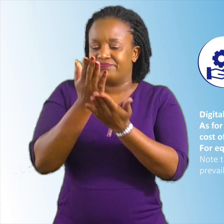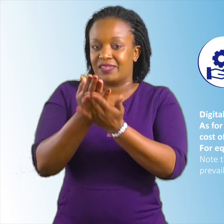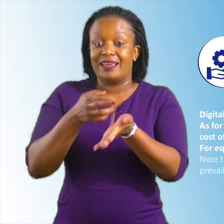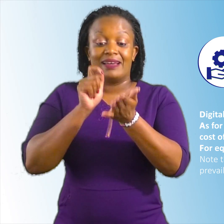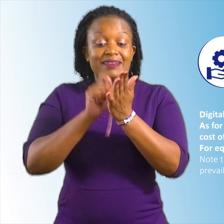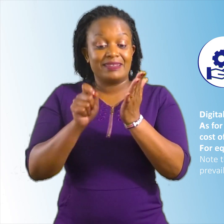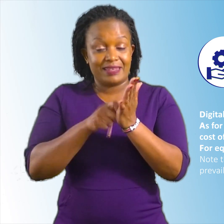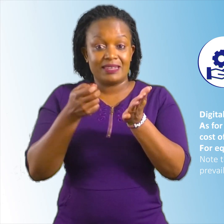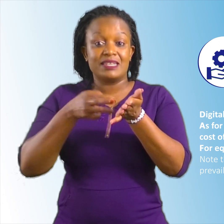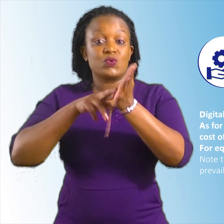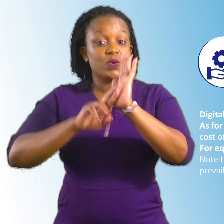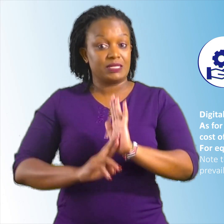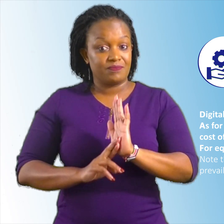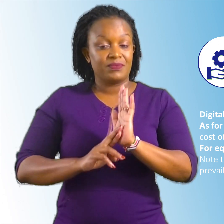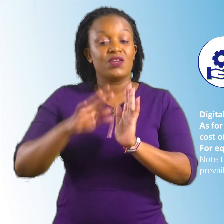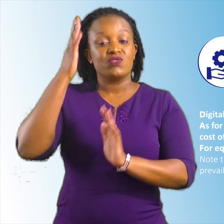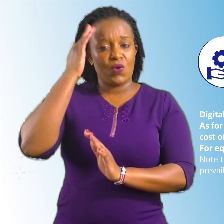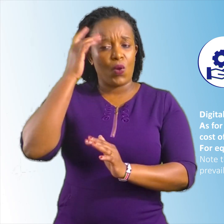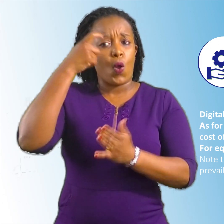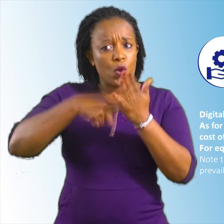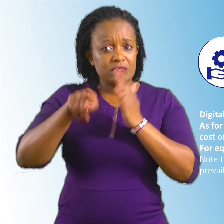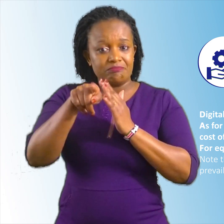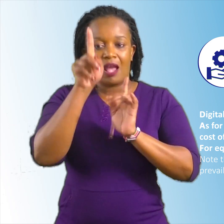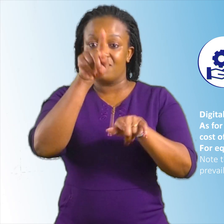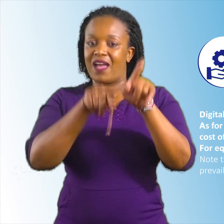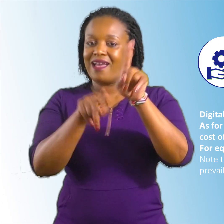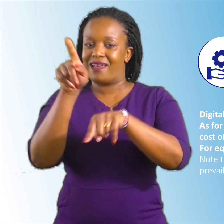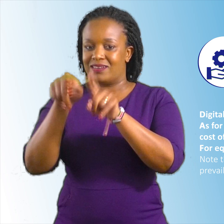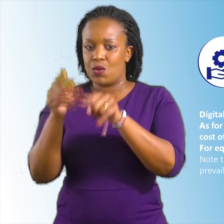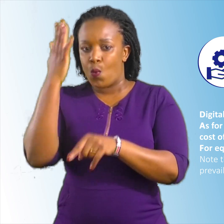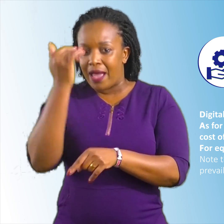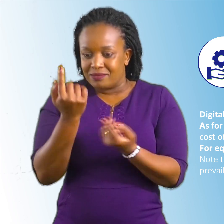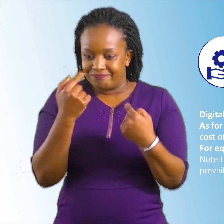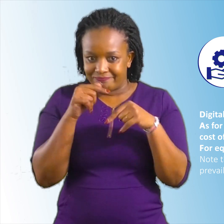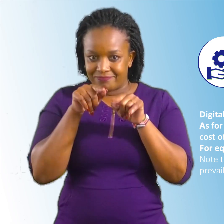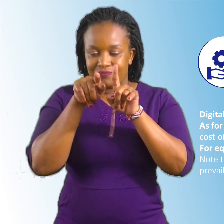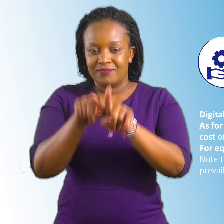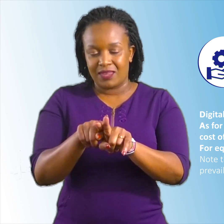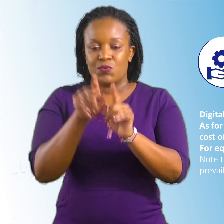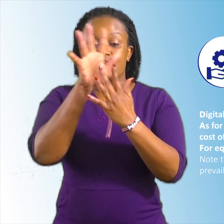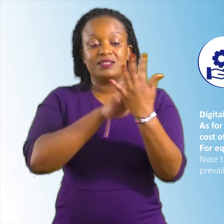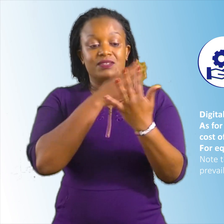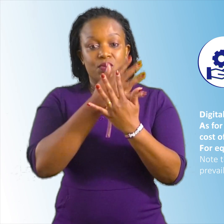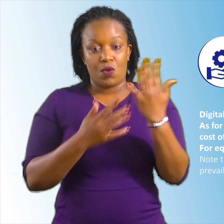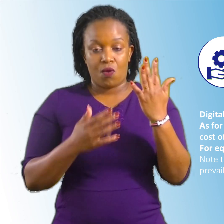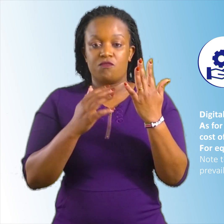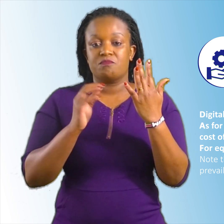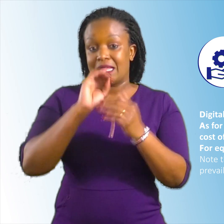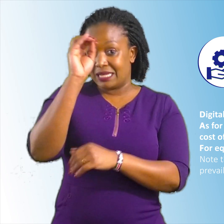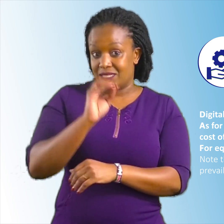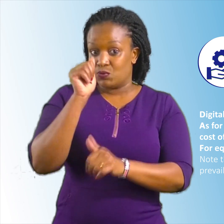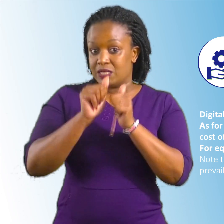request. Note that charges will vary, as they align with the prevailing schedule of rates issued